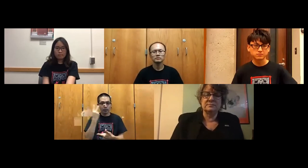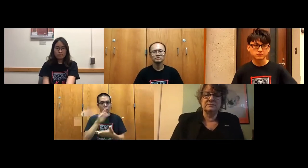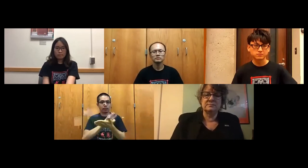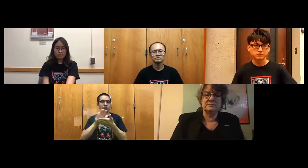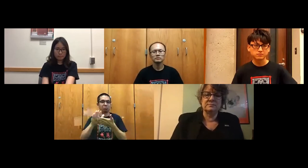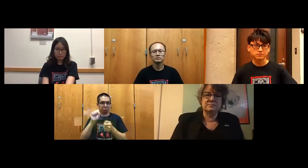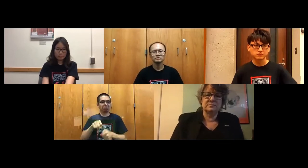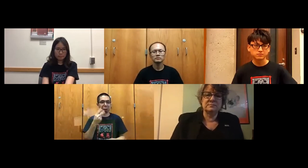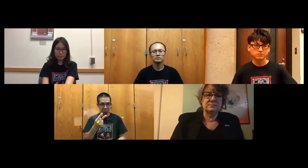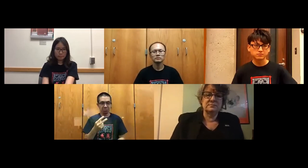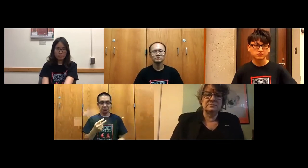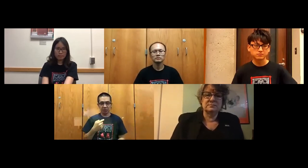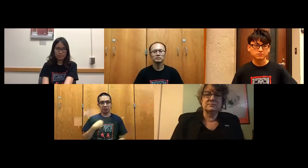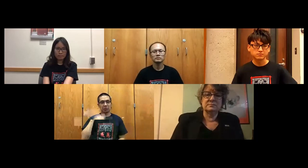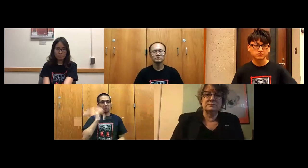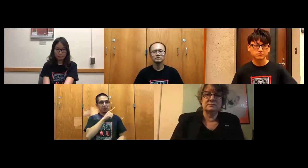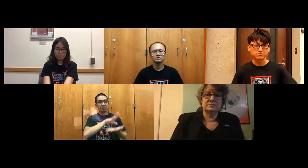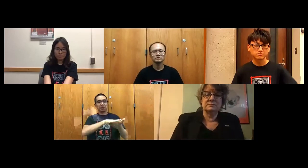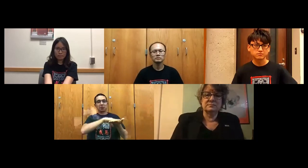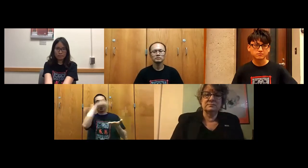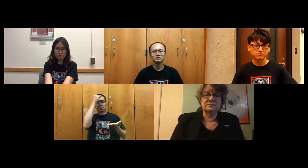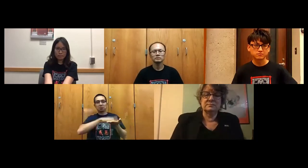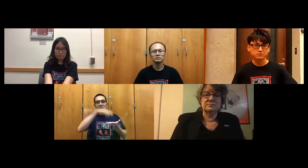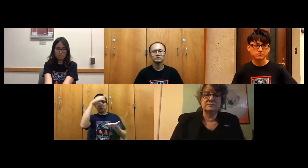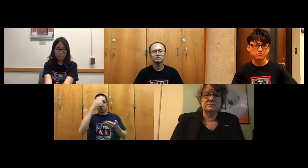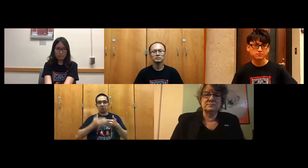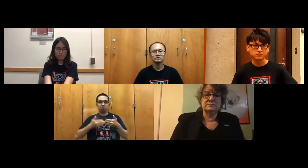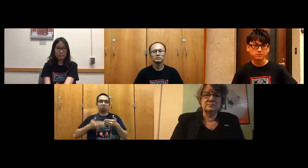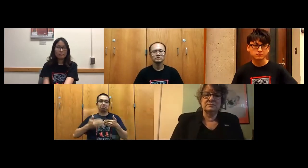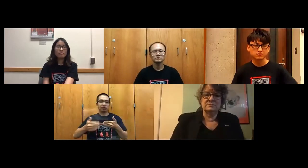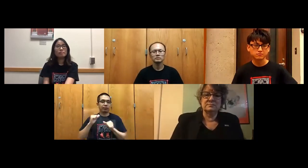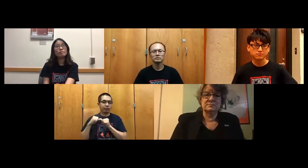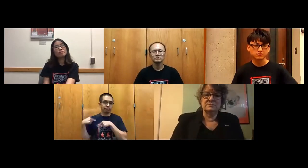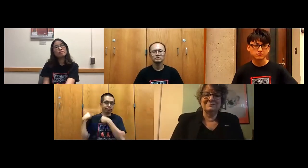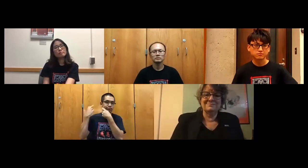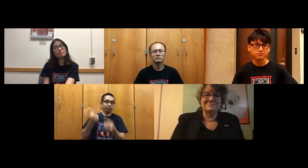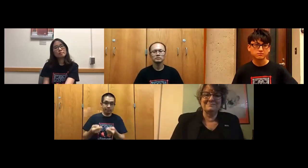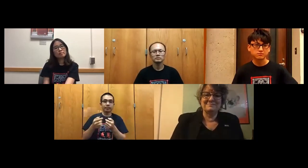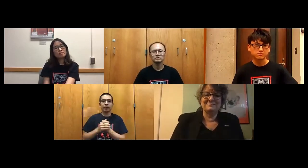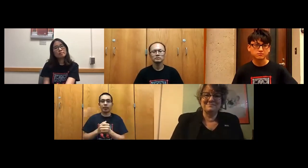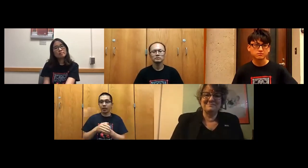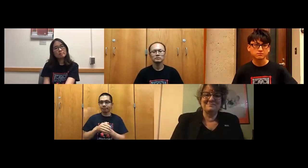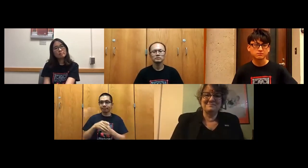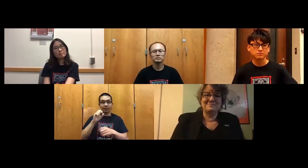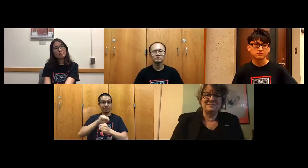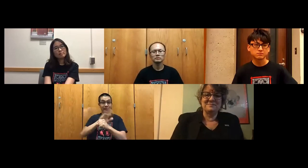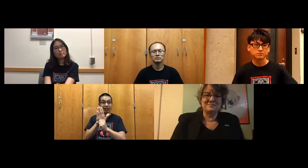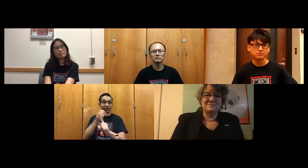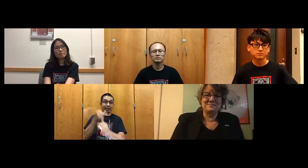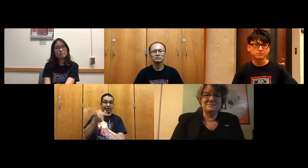made larger so that they're able to see. I learned a lot, and I've learned a lot since I've been